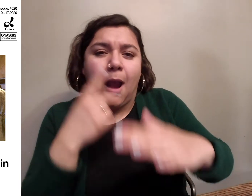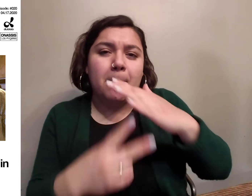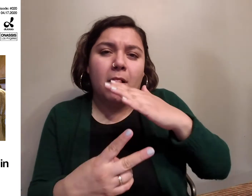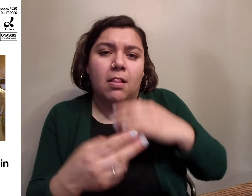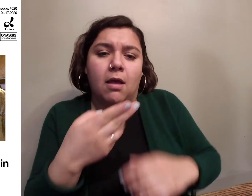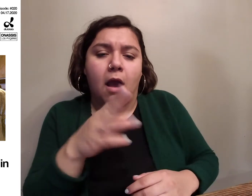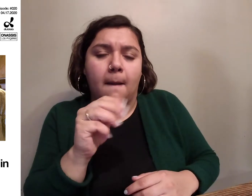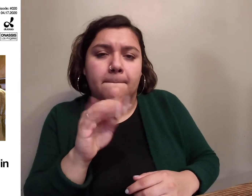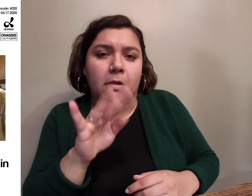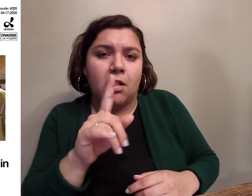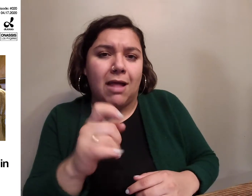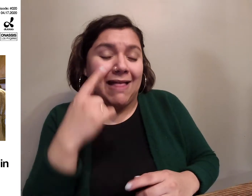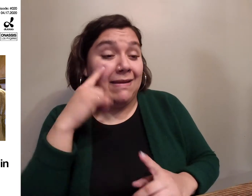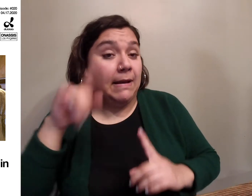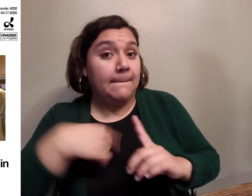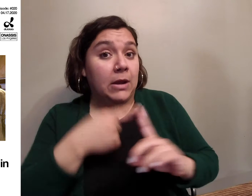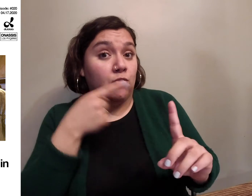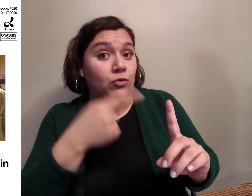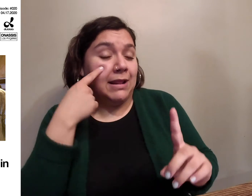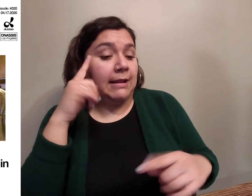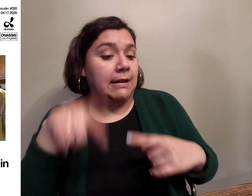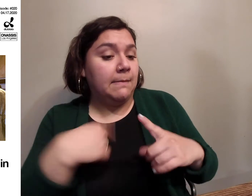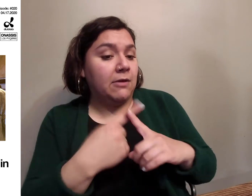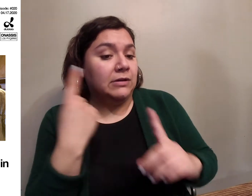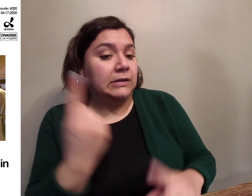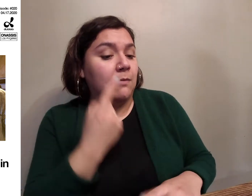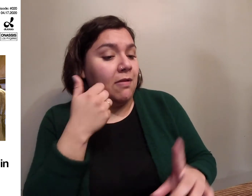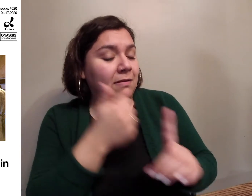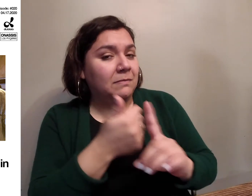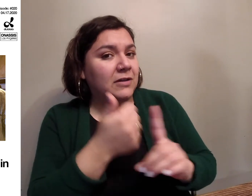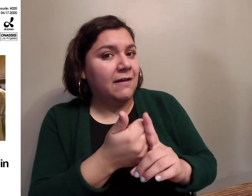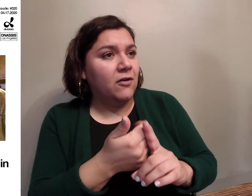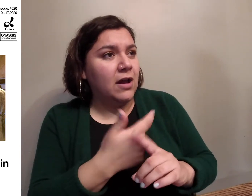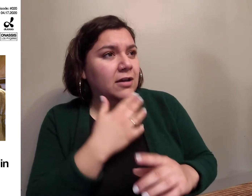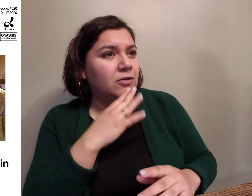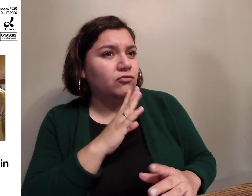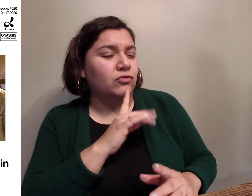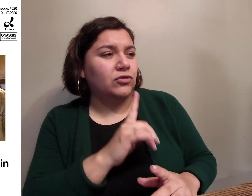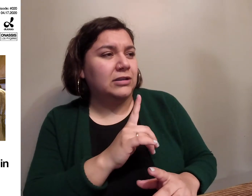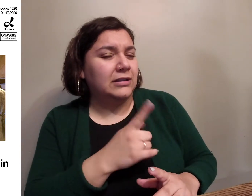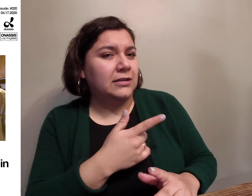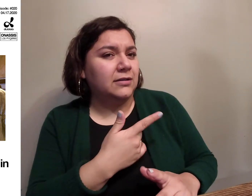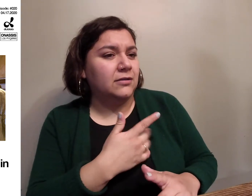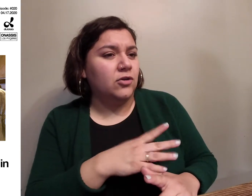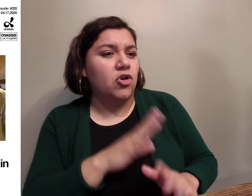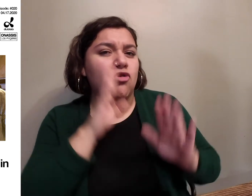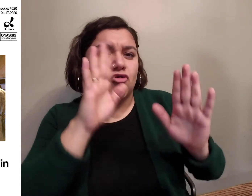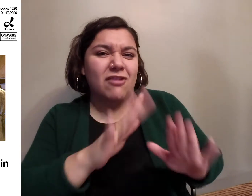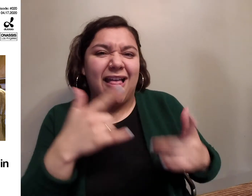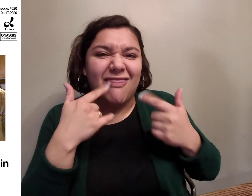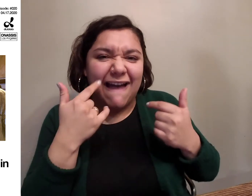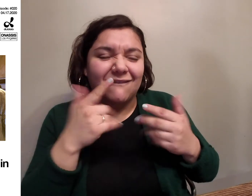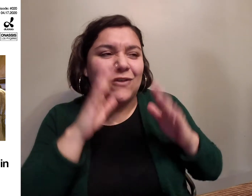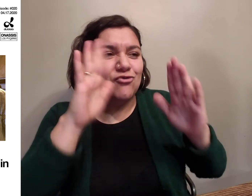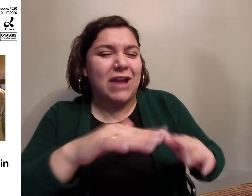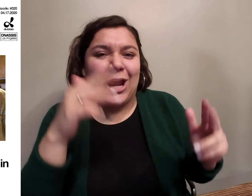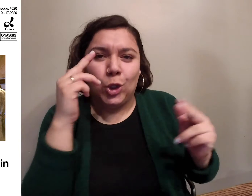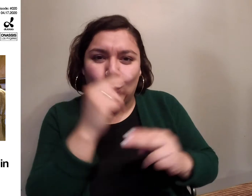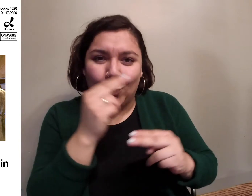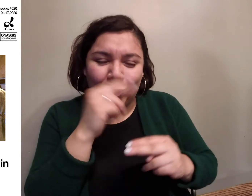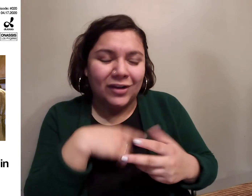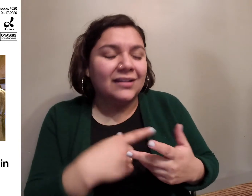of someone who has a great laugh, a great sense of humor, a great sense of